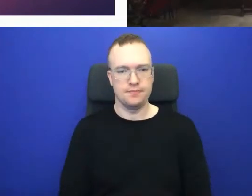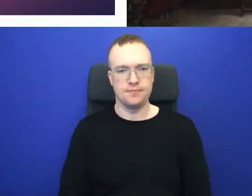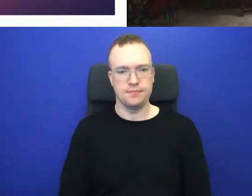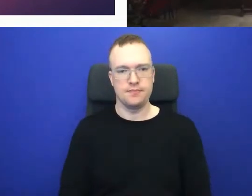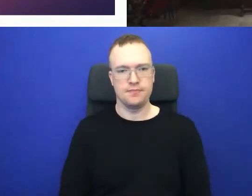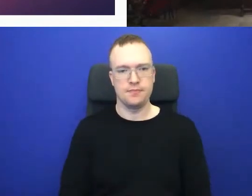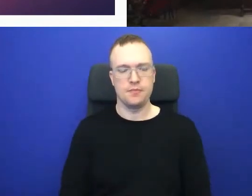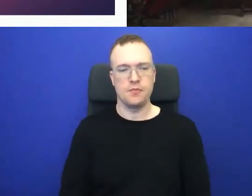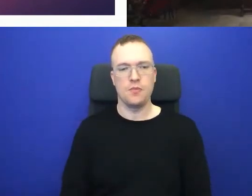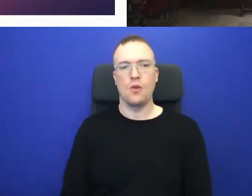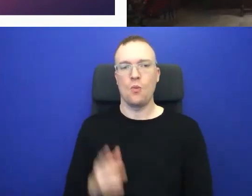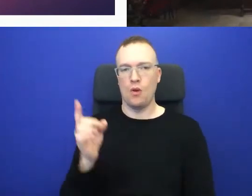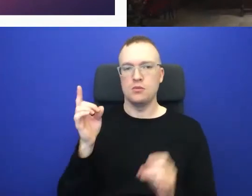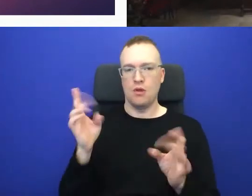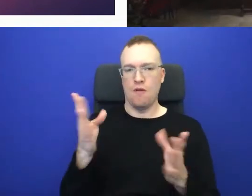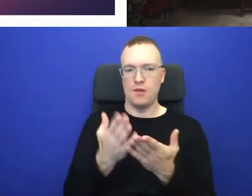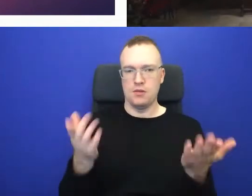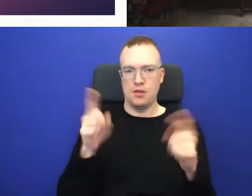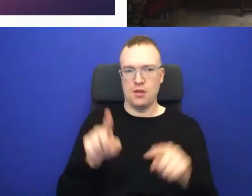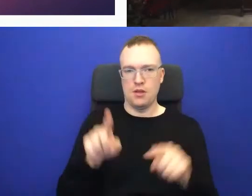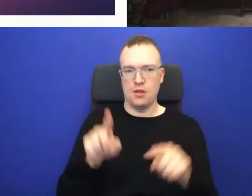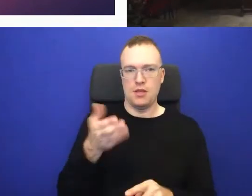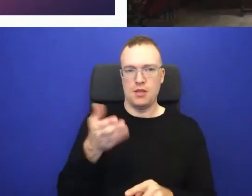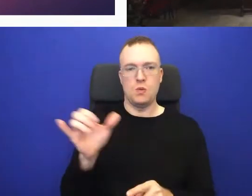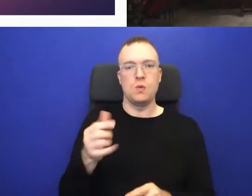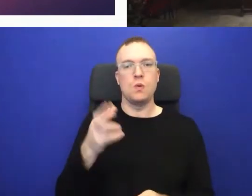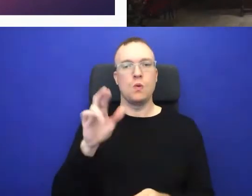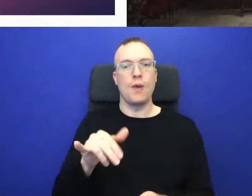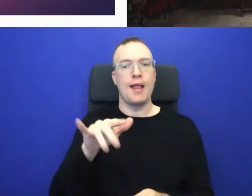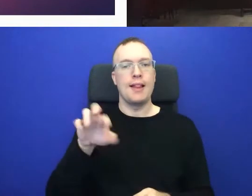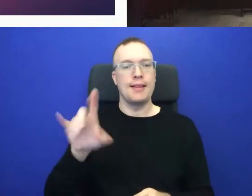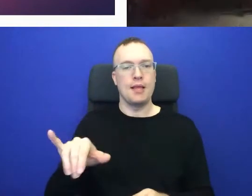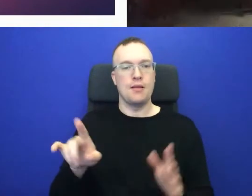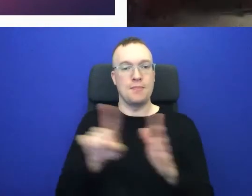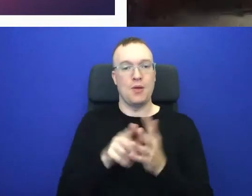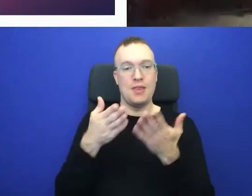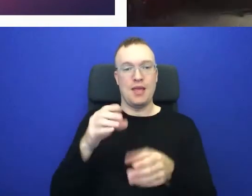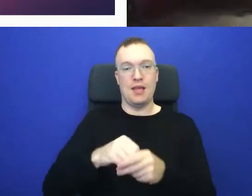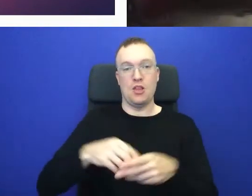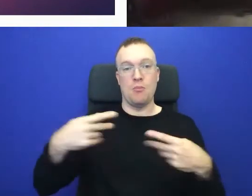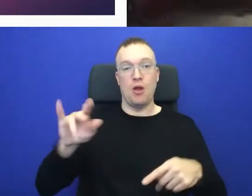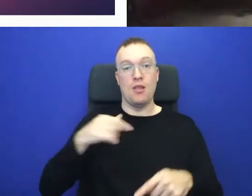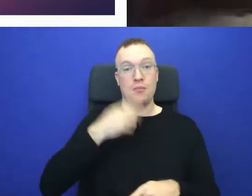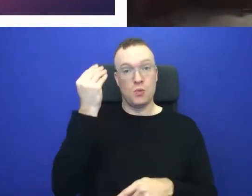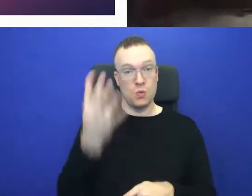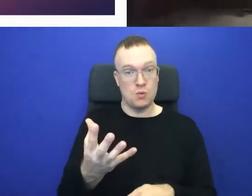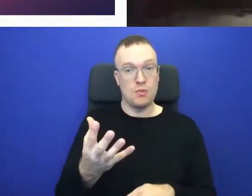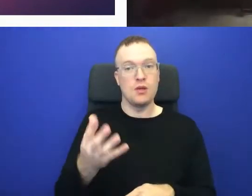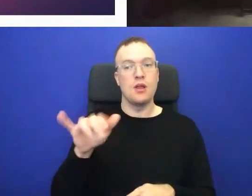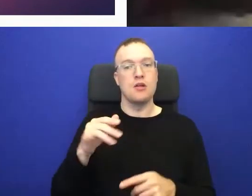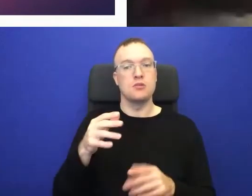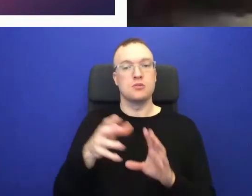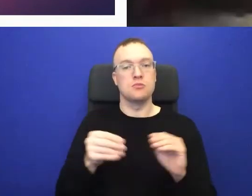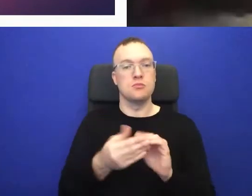There's one more horrifying thing here. The Grey Lady's appearance at the party that I've just told you about was recounted